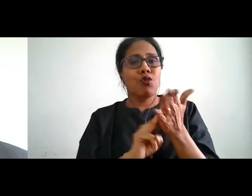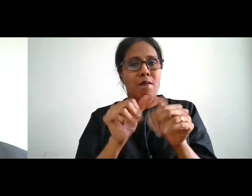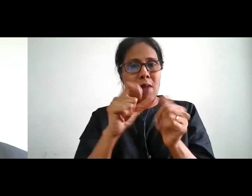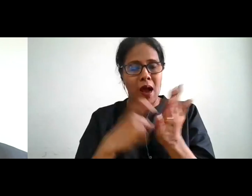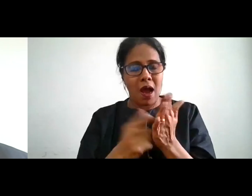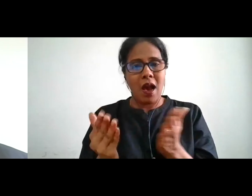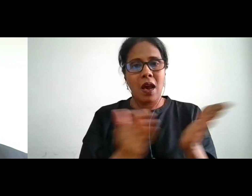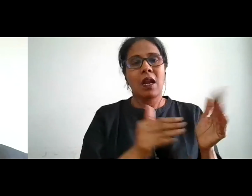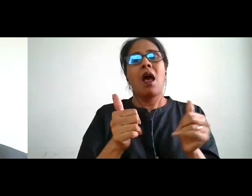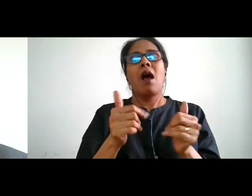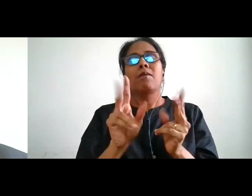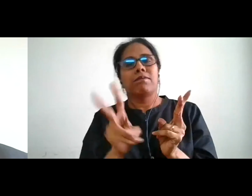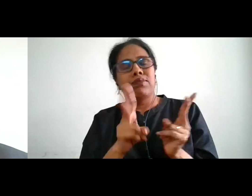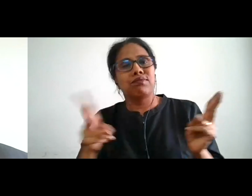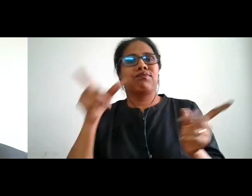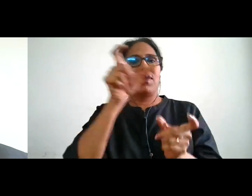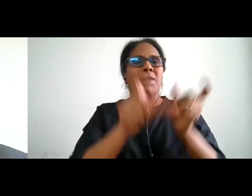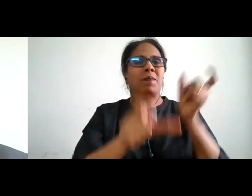and the audience.